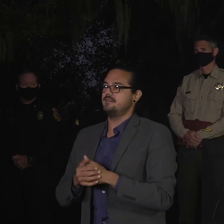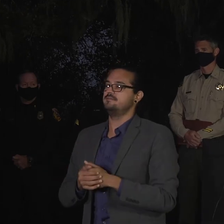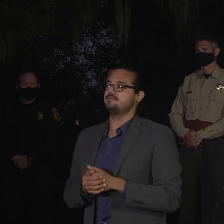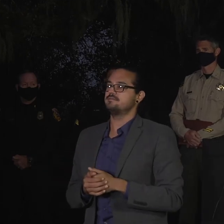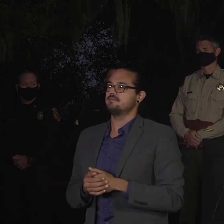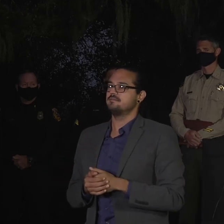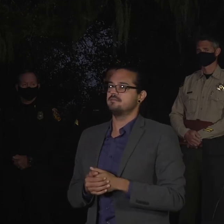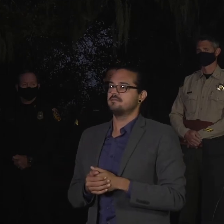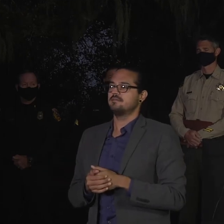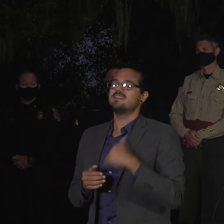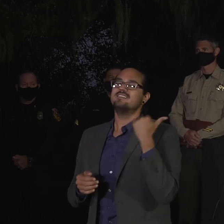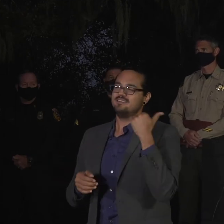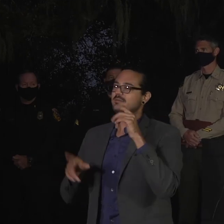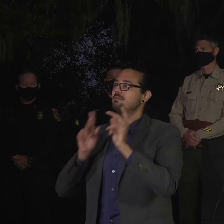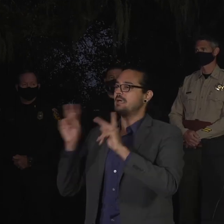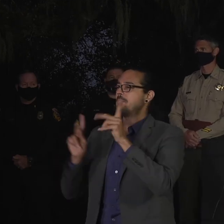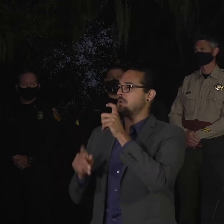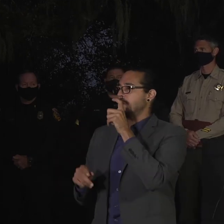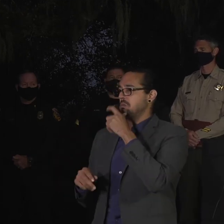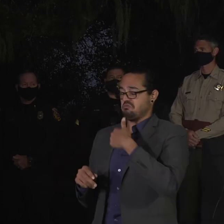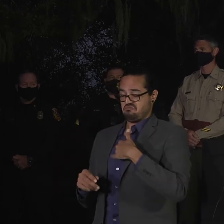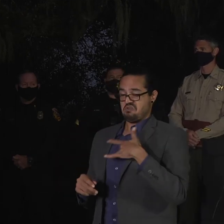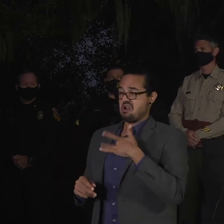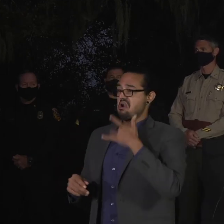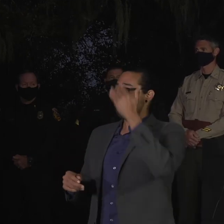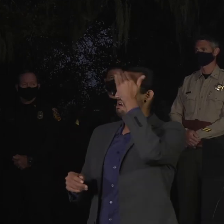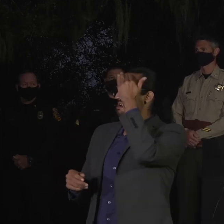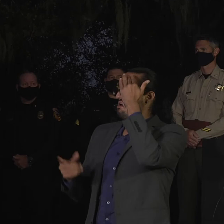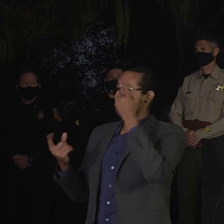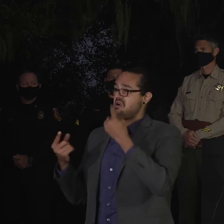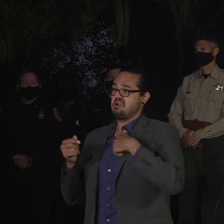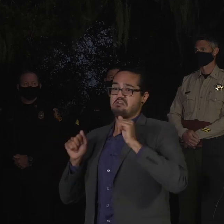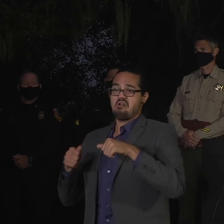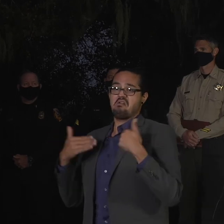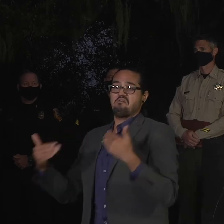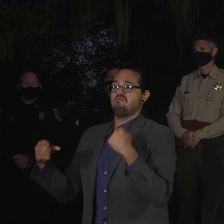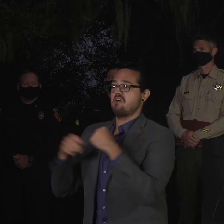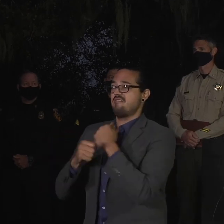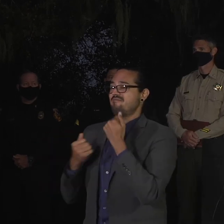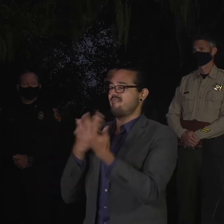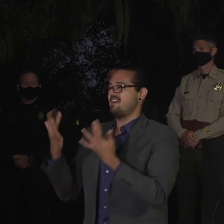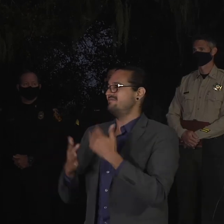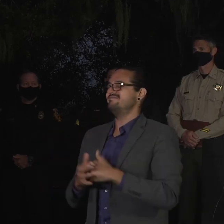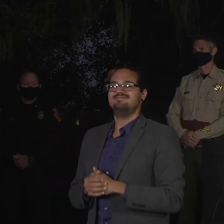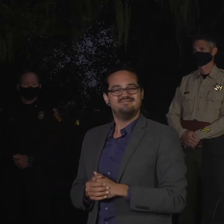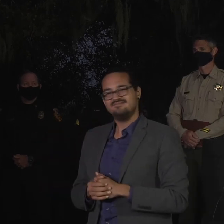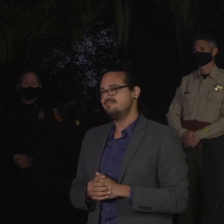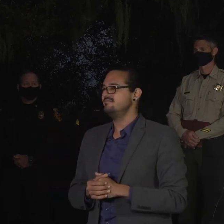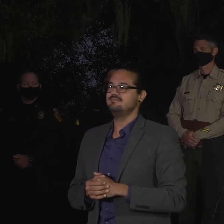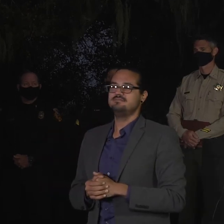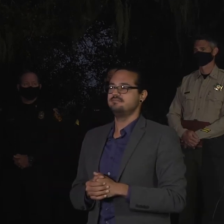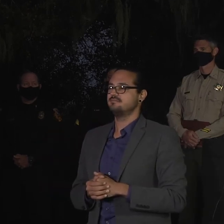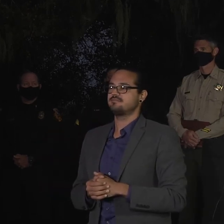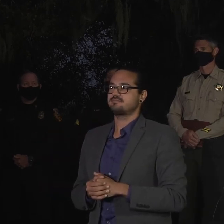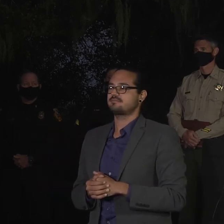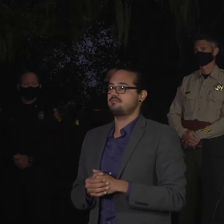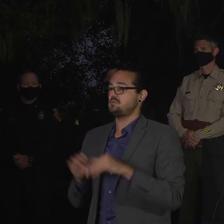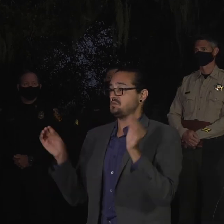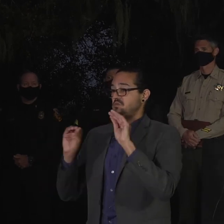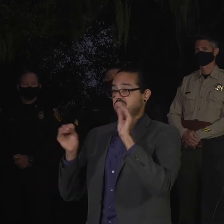with the 1,611 firefighters we have out there, we have zero reportable injuries, which is great news.